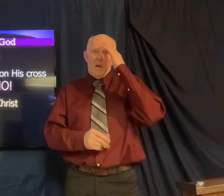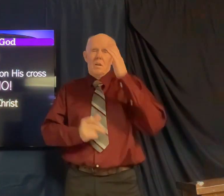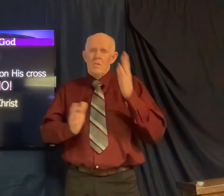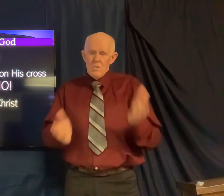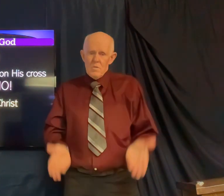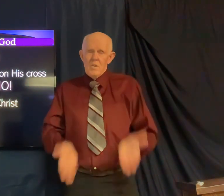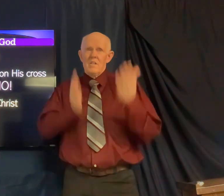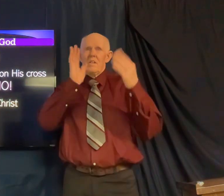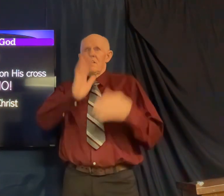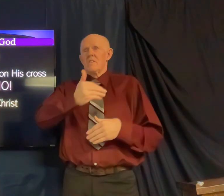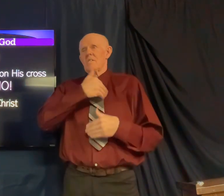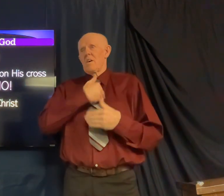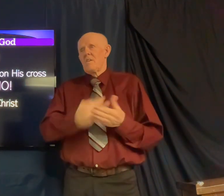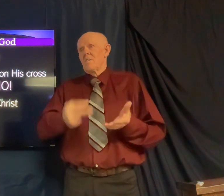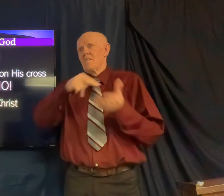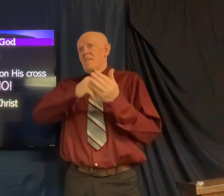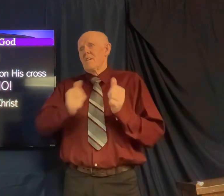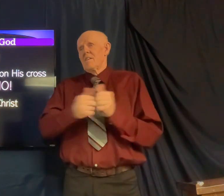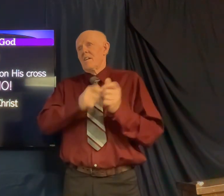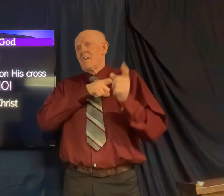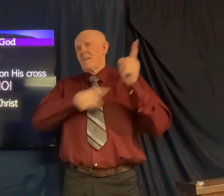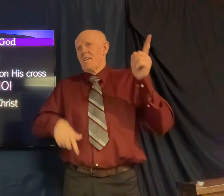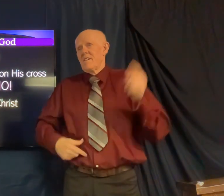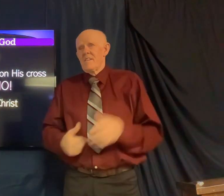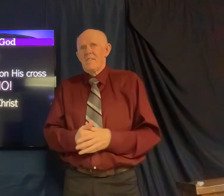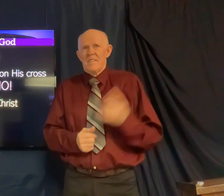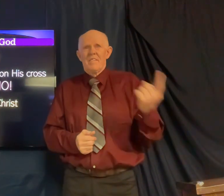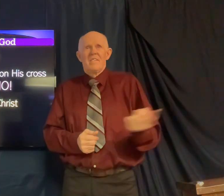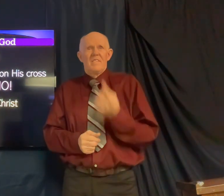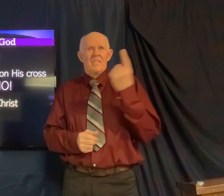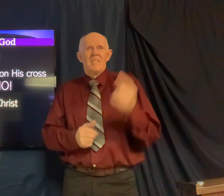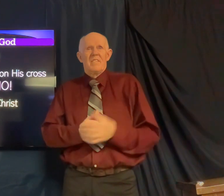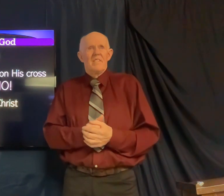No. Our souls will be raised with the Lord.